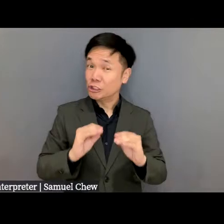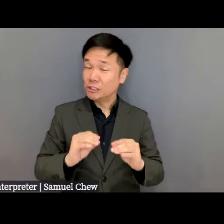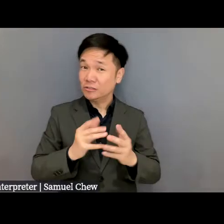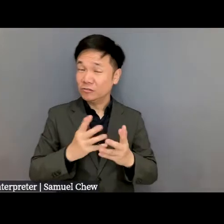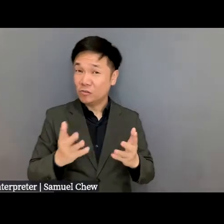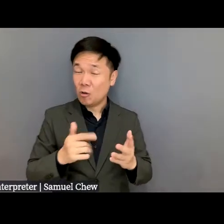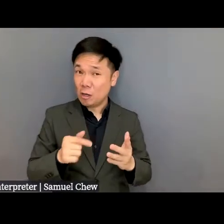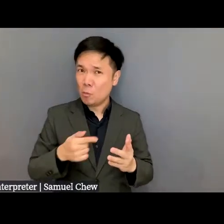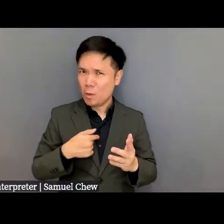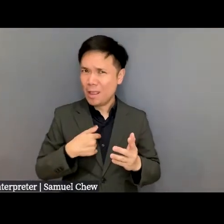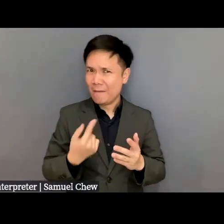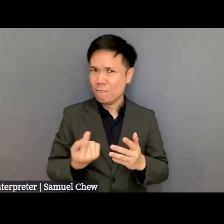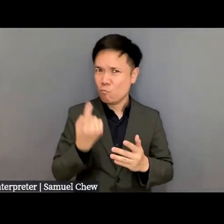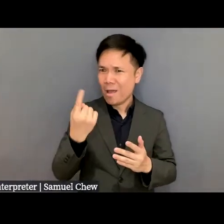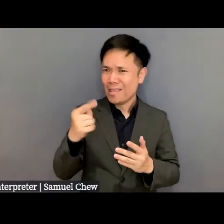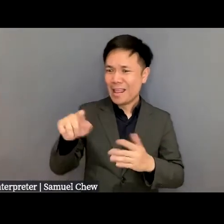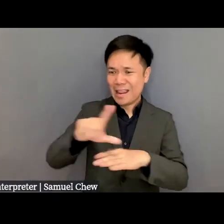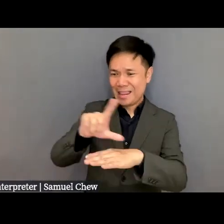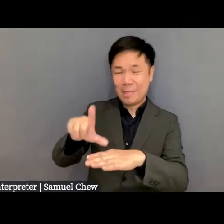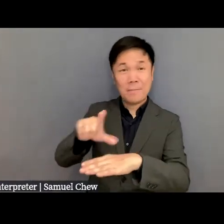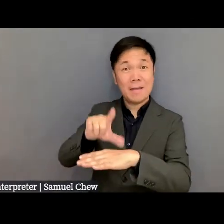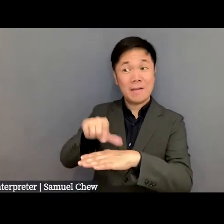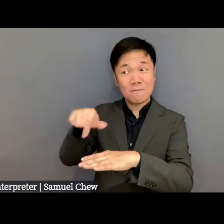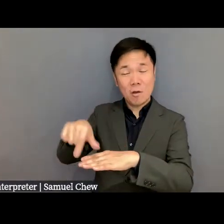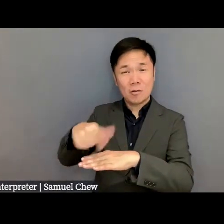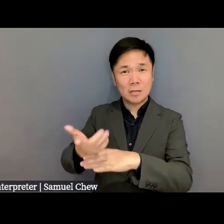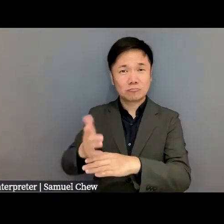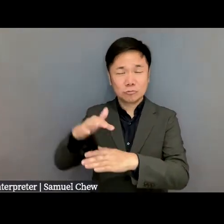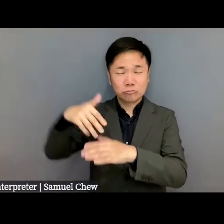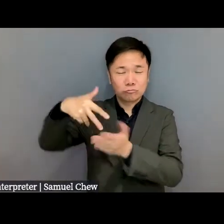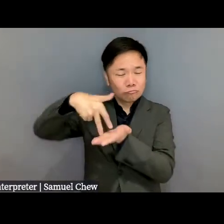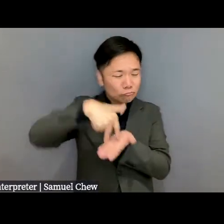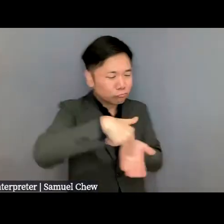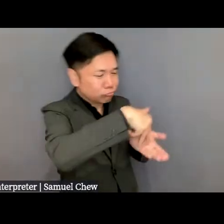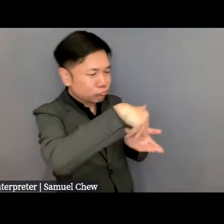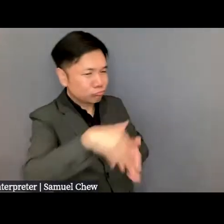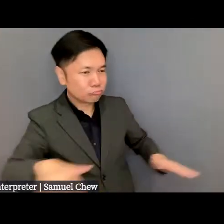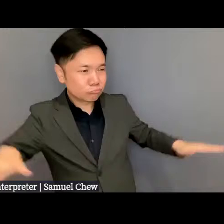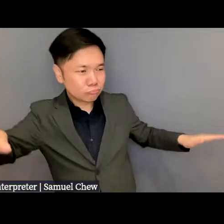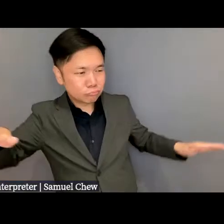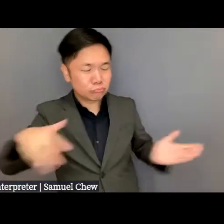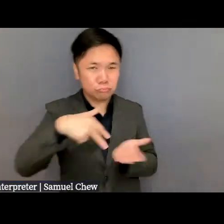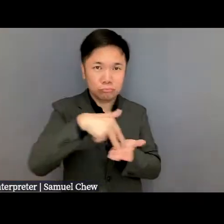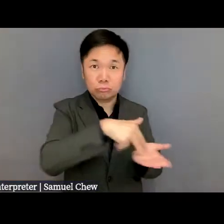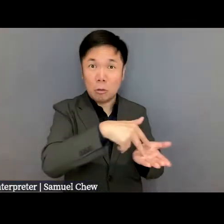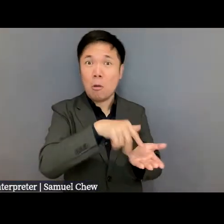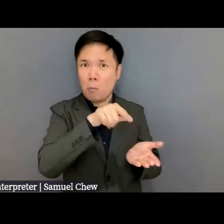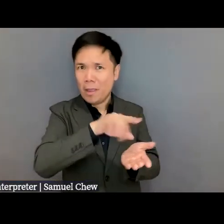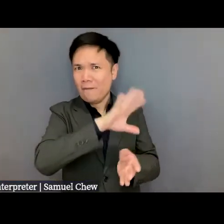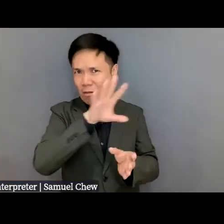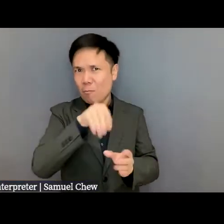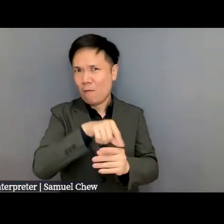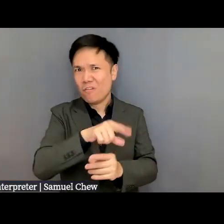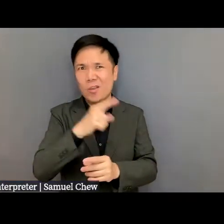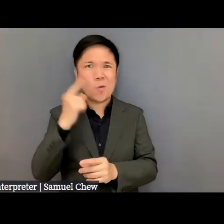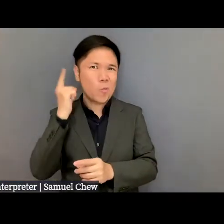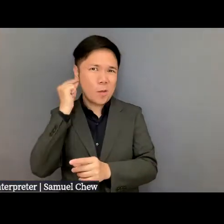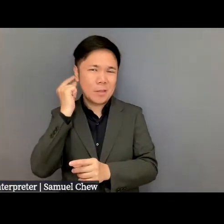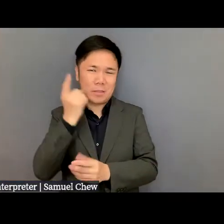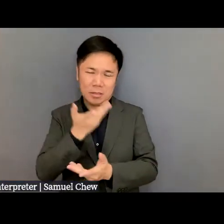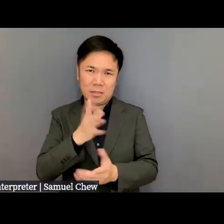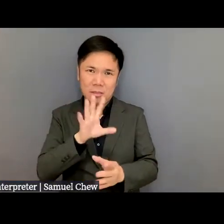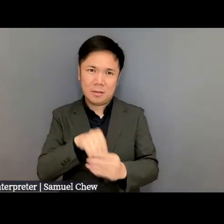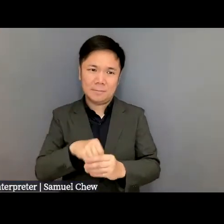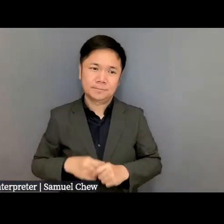surfing areas, and that has within it, a gender component. But to say the national